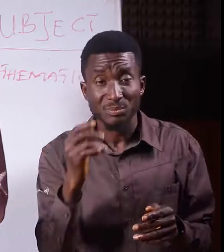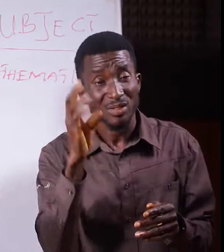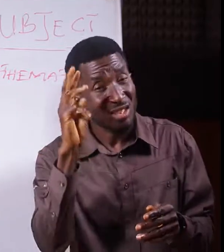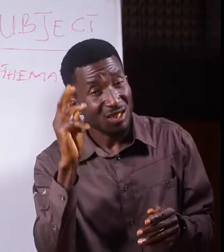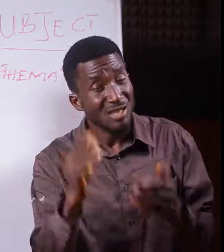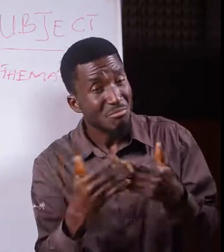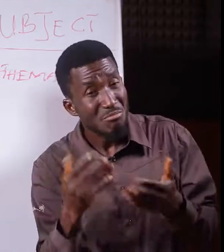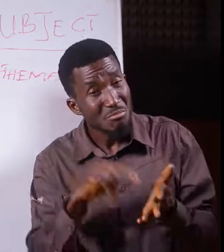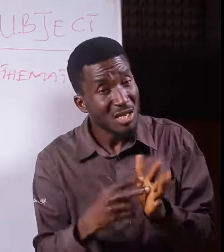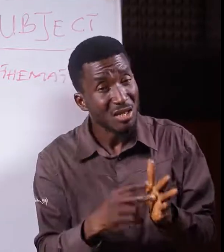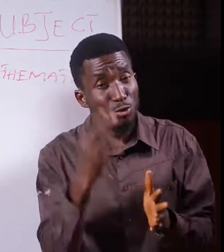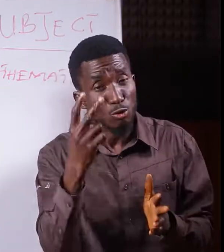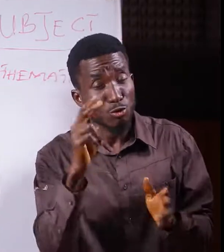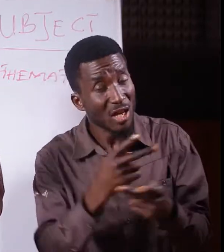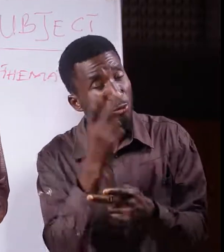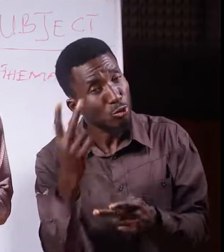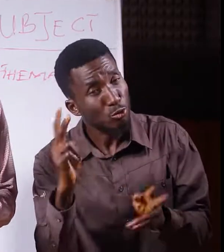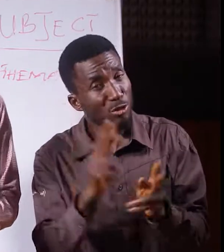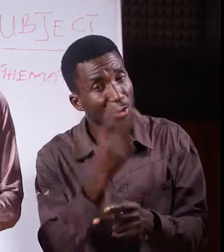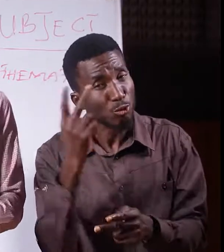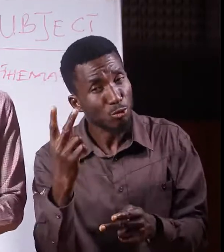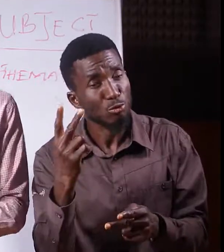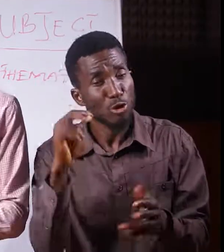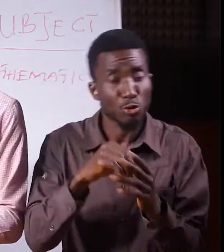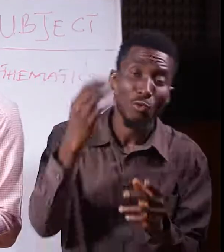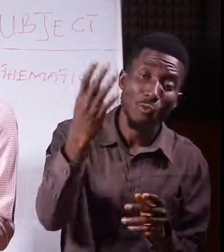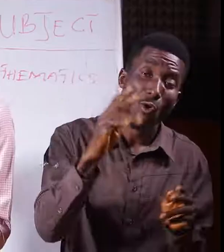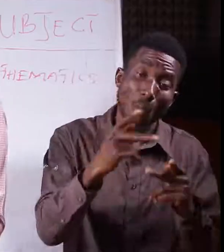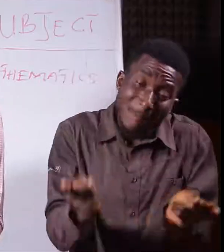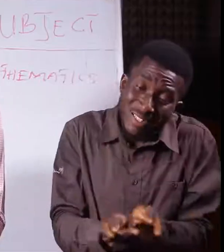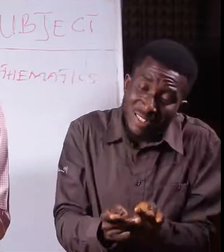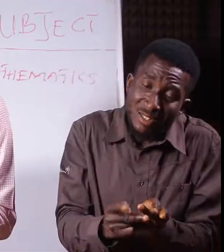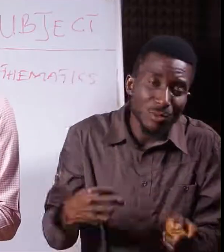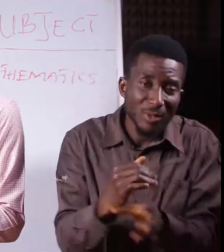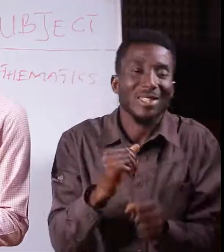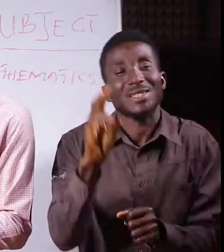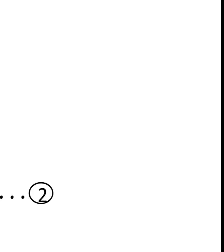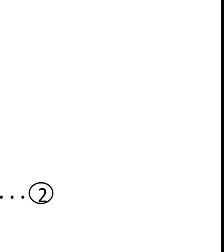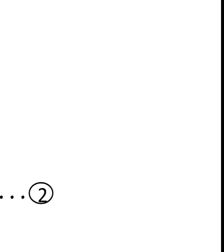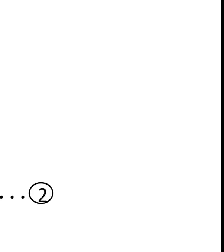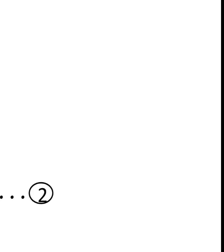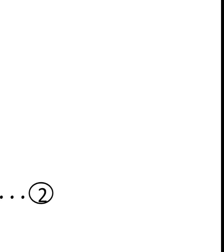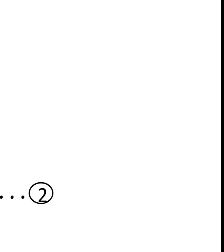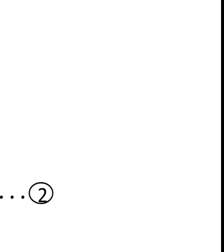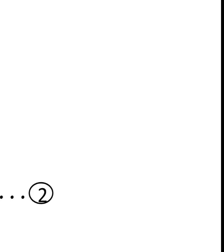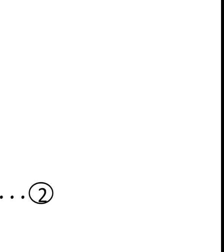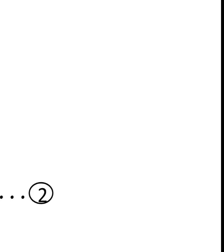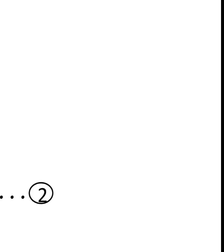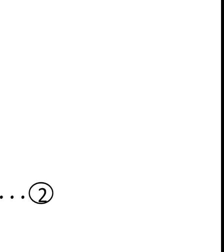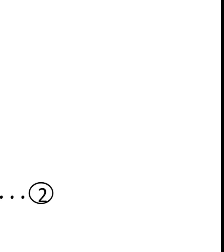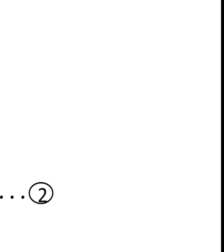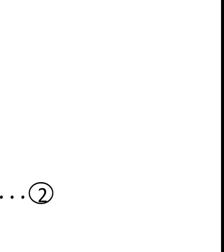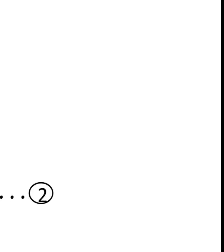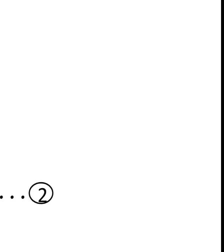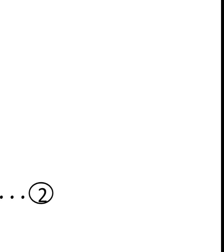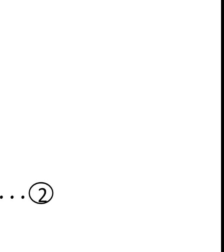16 simply means 2 times 2 times 2 into 4 places, and to give you 16. So 16x means 16 to the power of